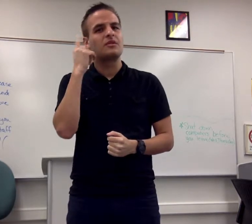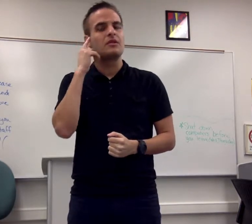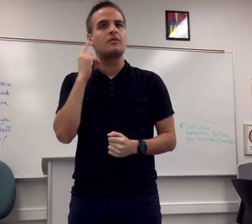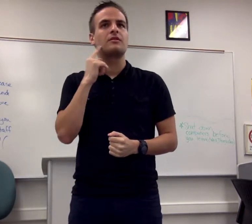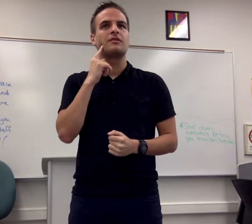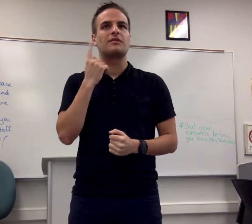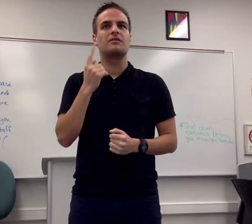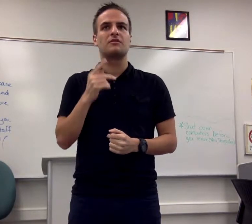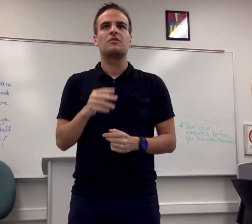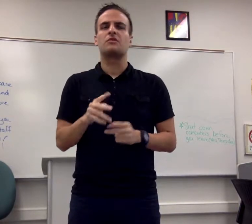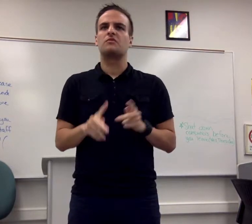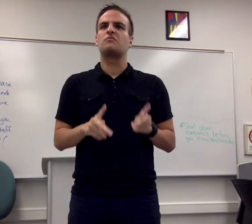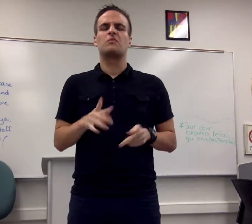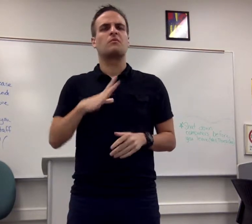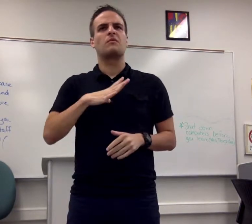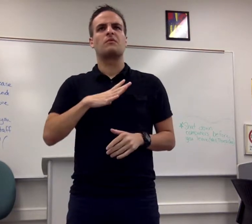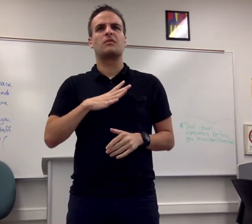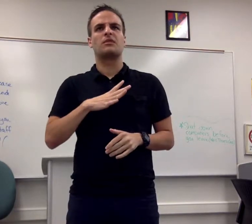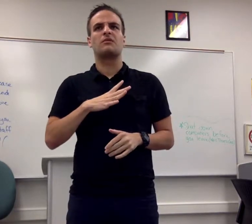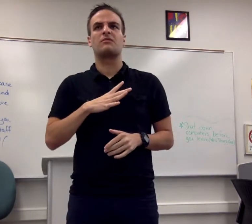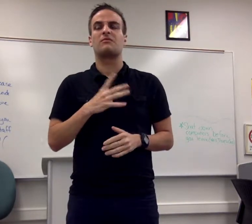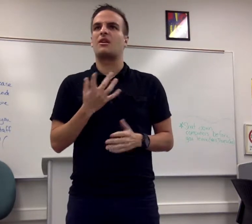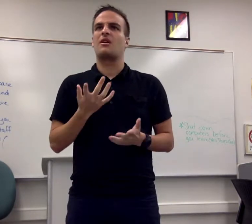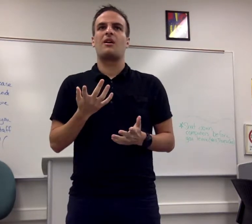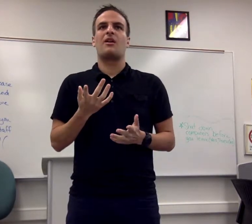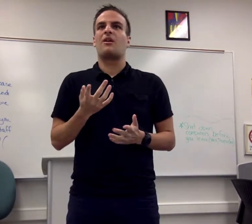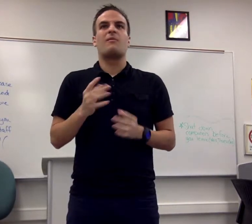just fine, but the interpreter can't seem to voice for them at all.